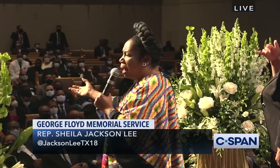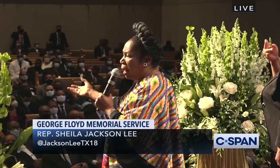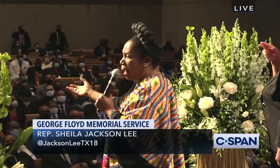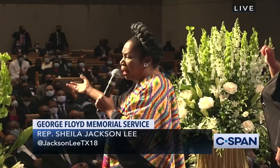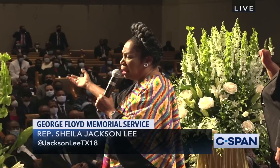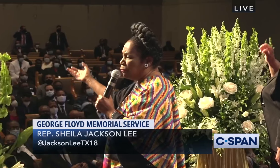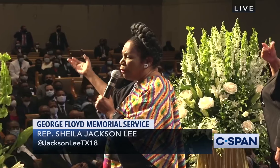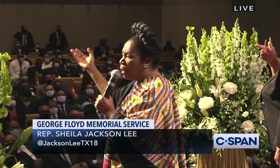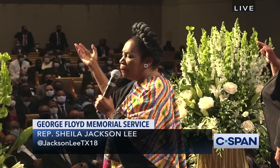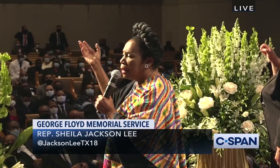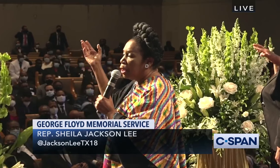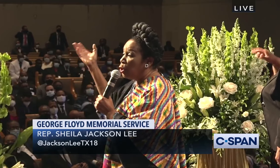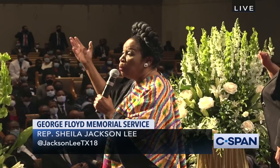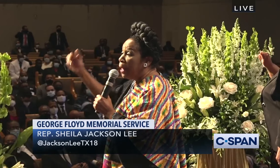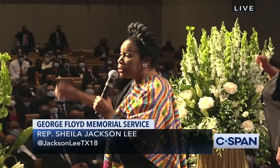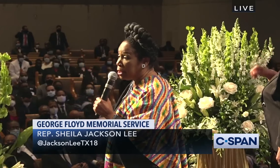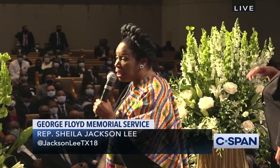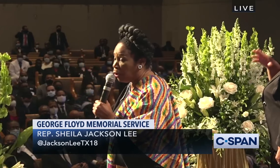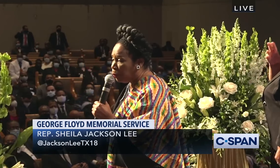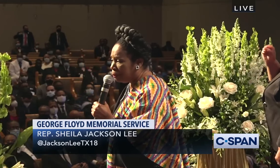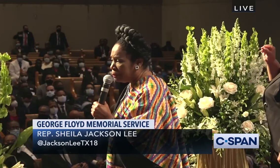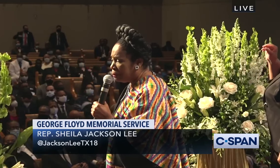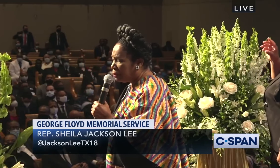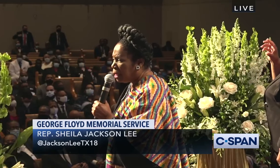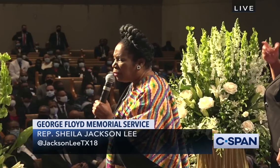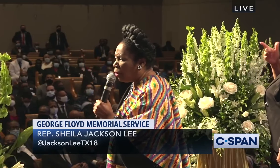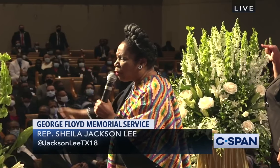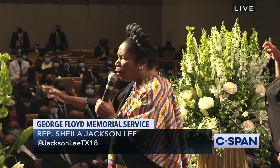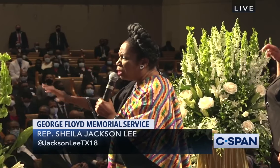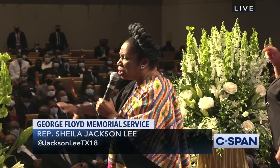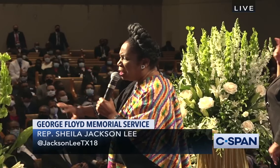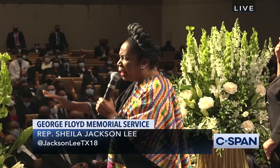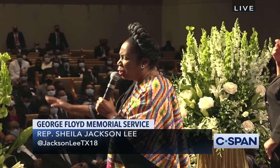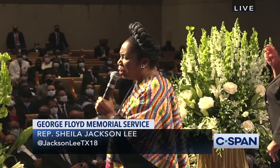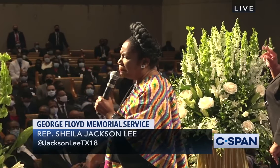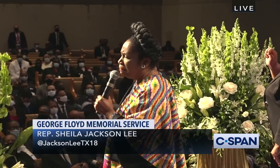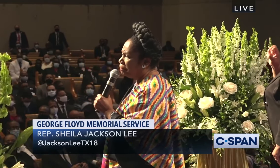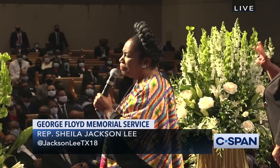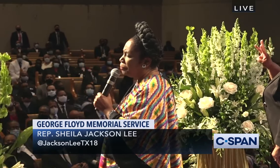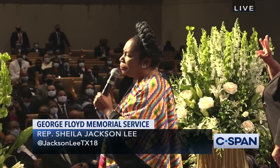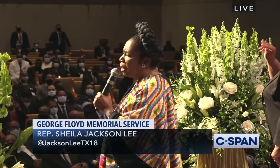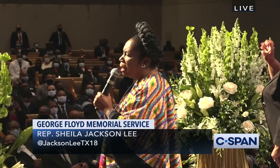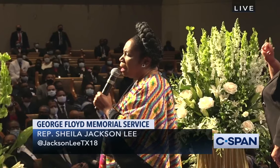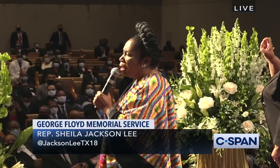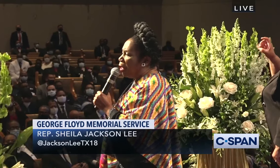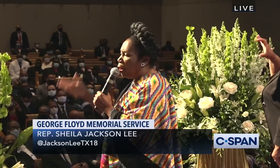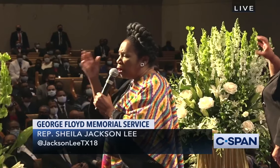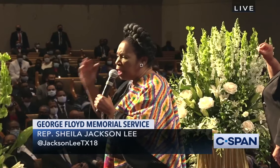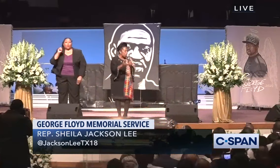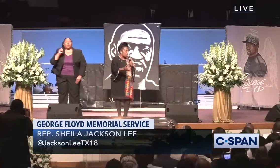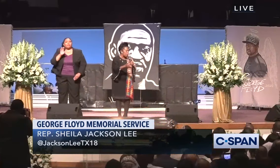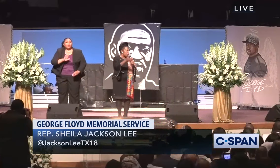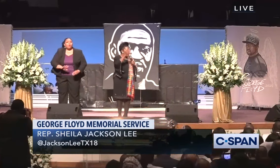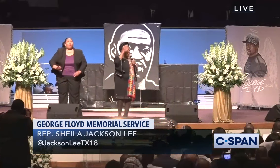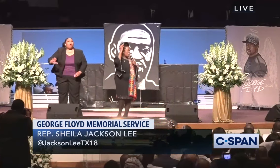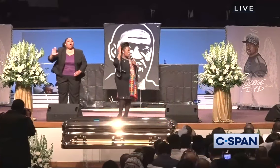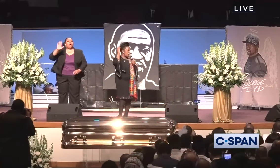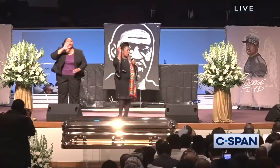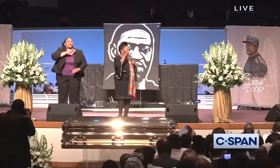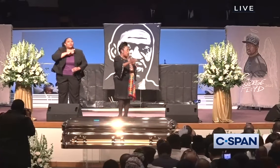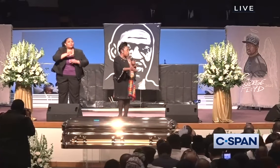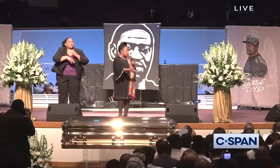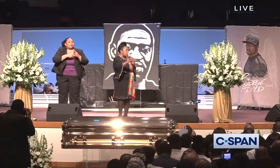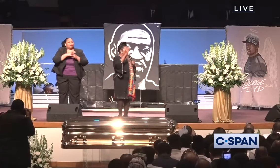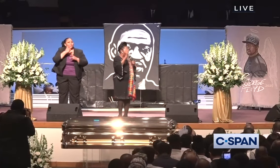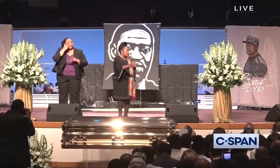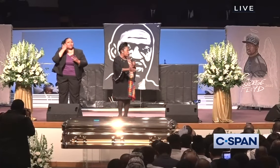Deb Holland from New Mexico. They're across the nation. They are here because